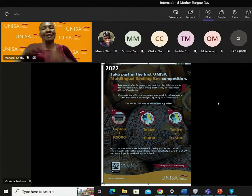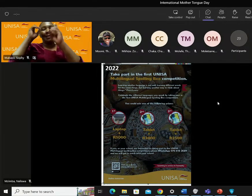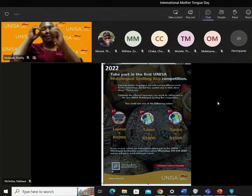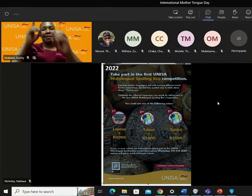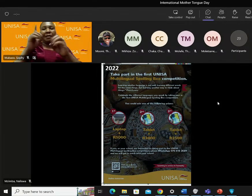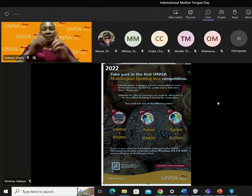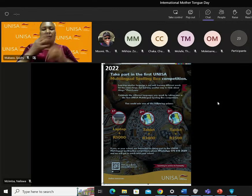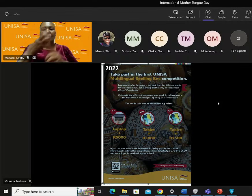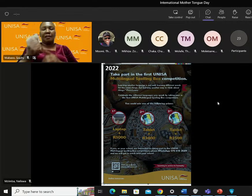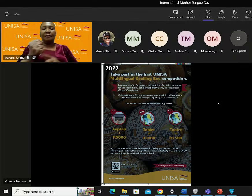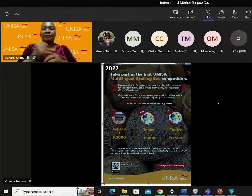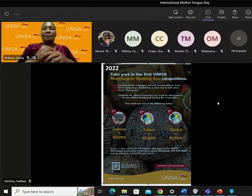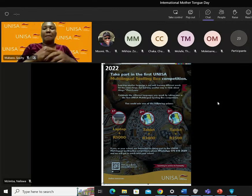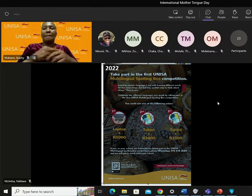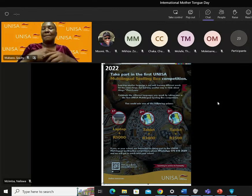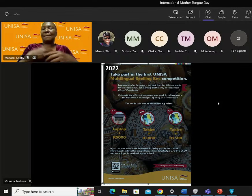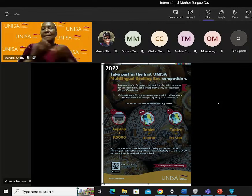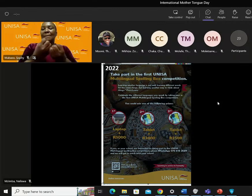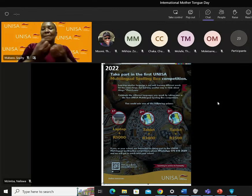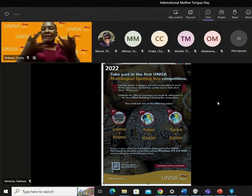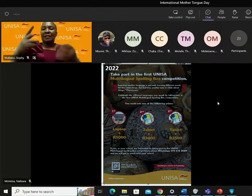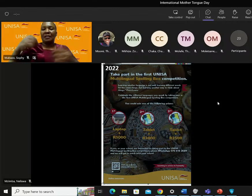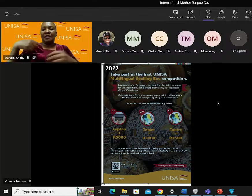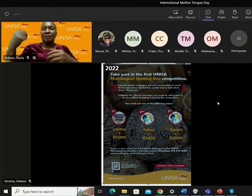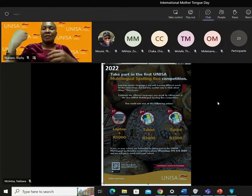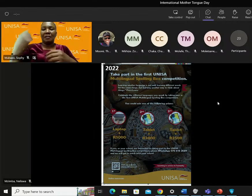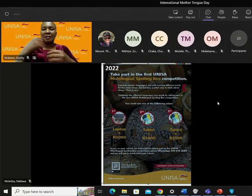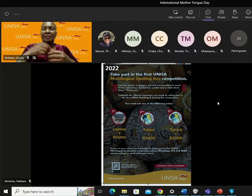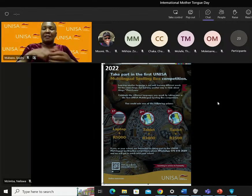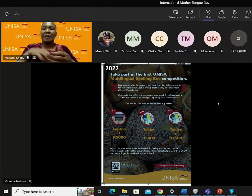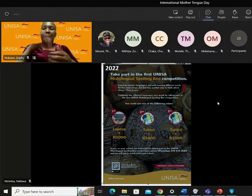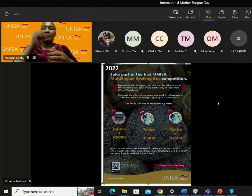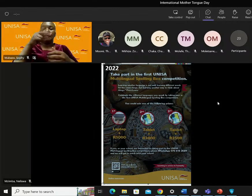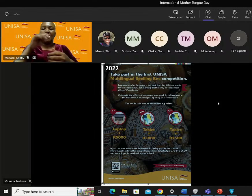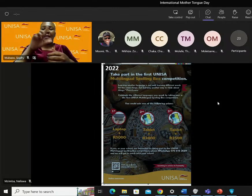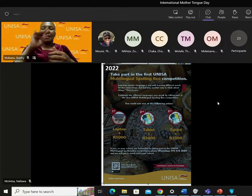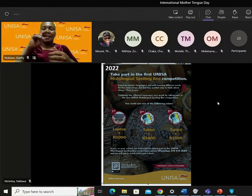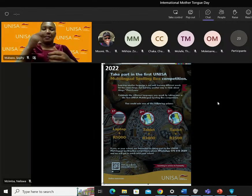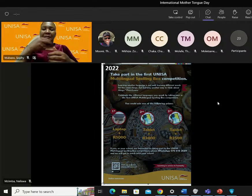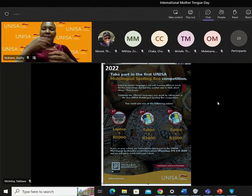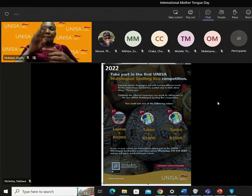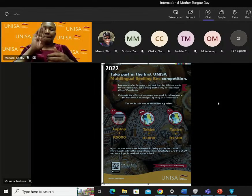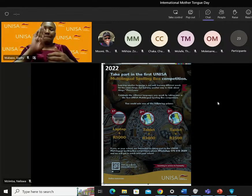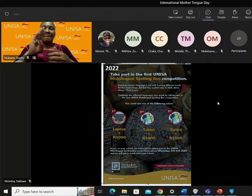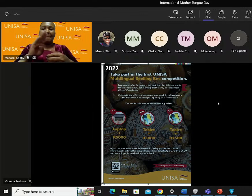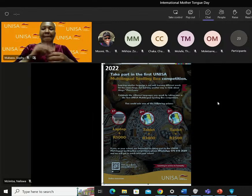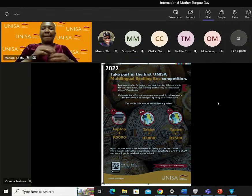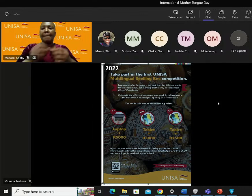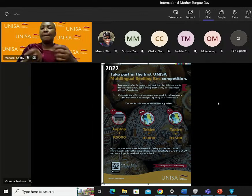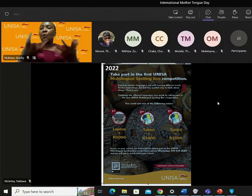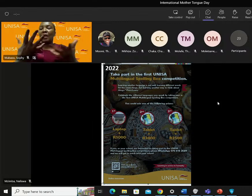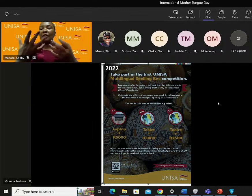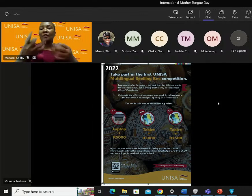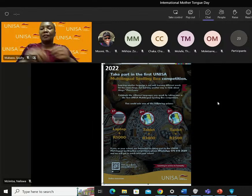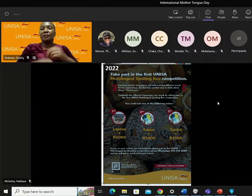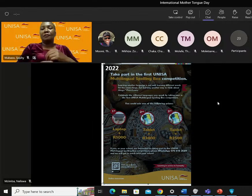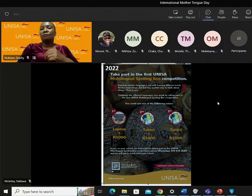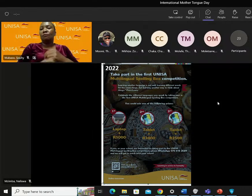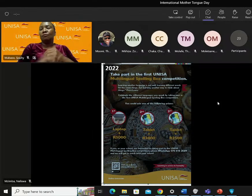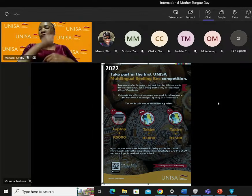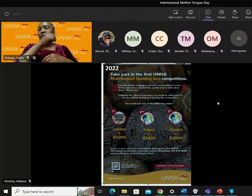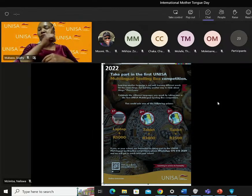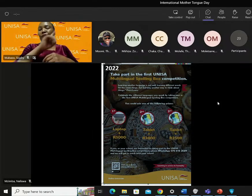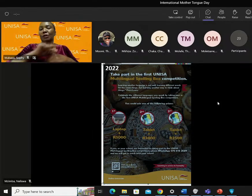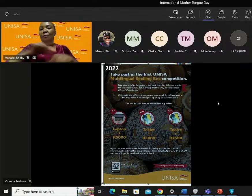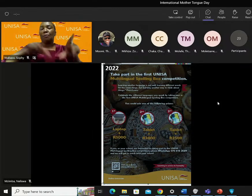spelling bee competition, and we hosted this in Polokwane. So this multilingual spelling bee